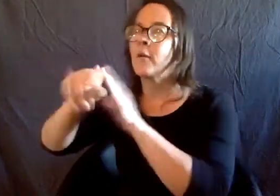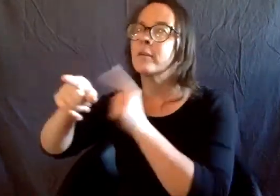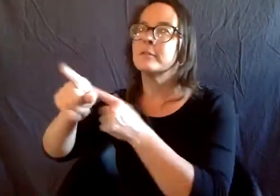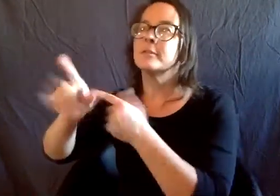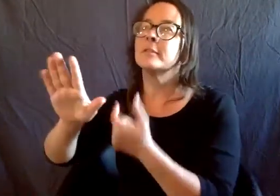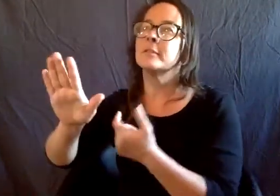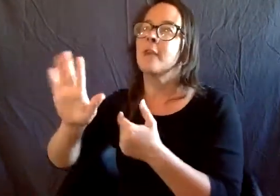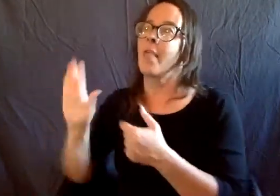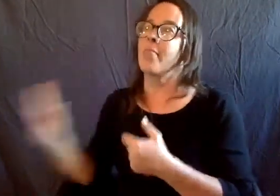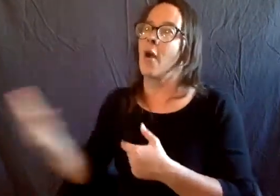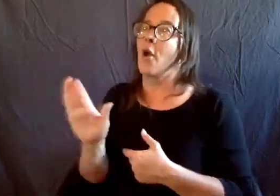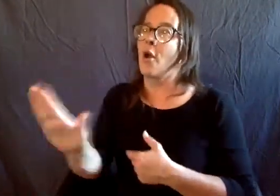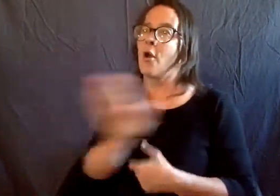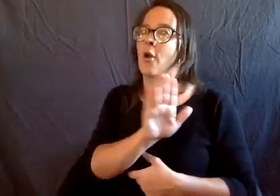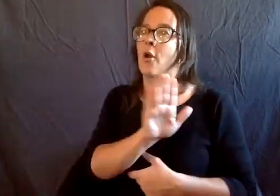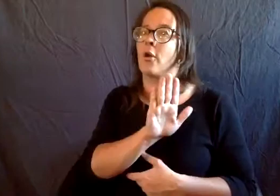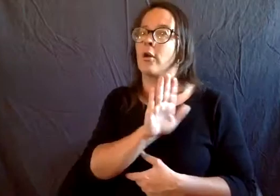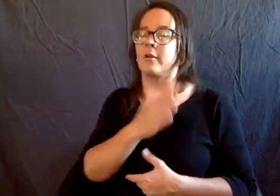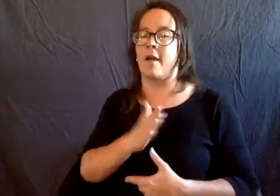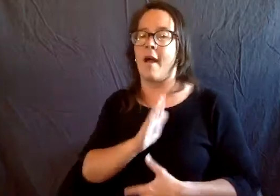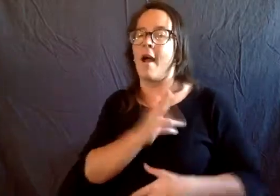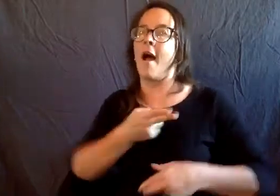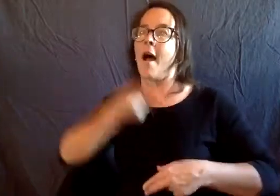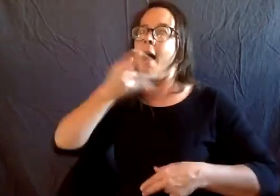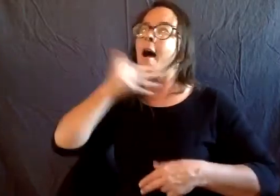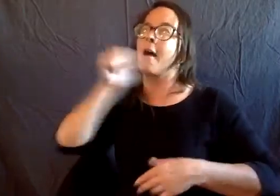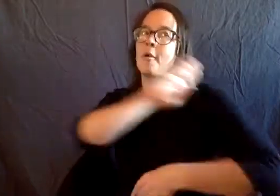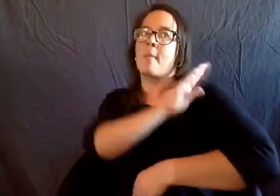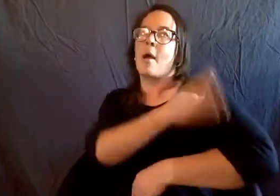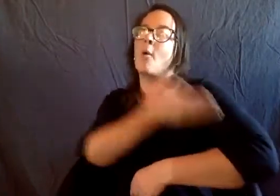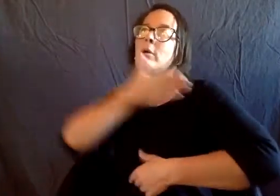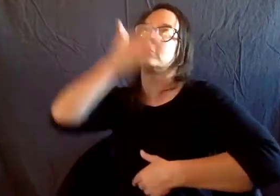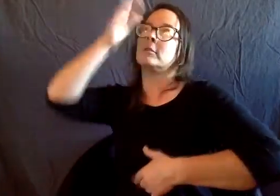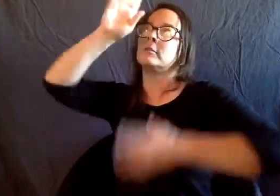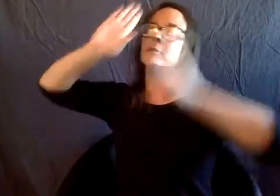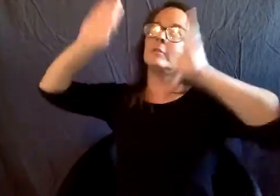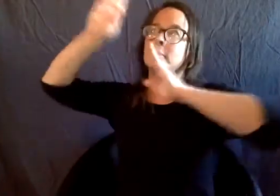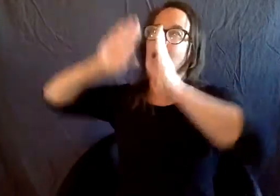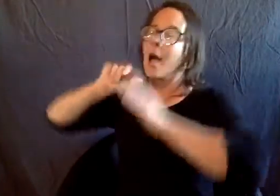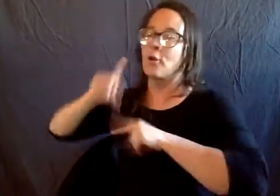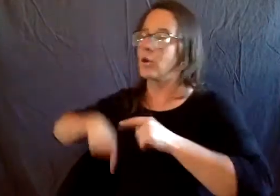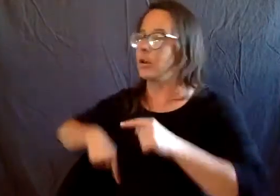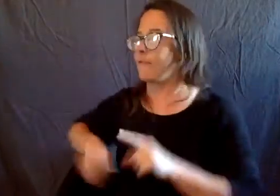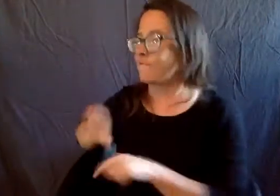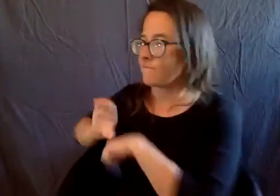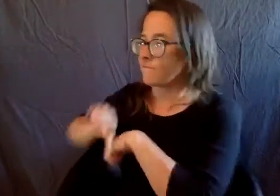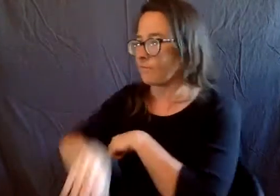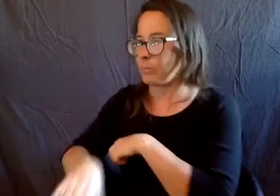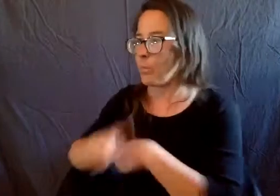it's their higher powers doing for them what I couldn't do for them. I couldn't will their lives to get better, but I